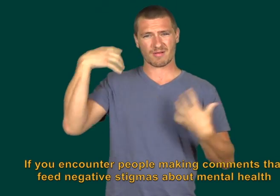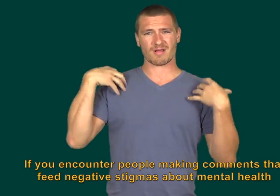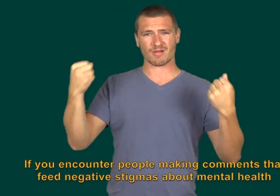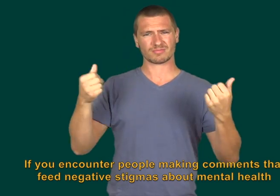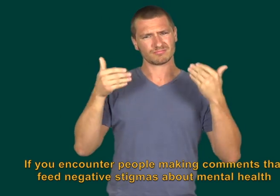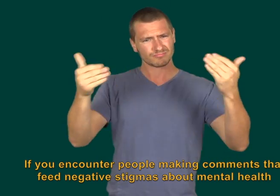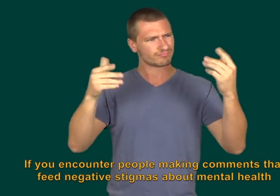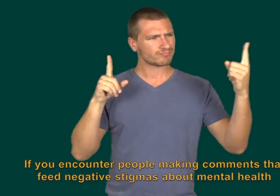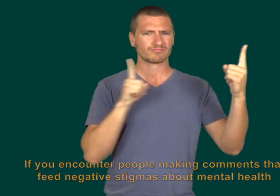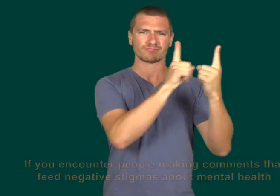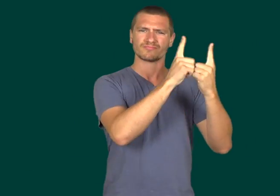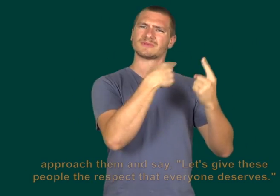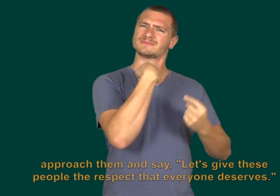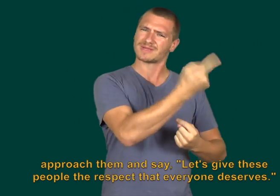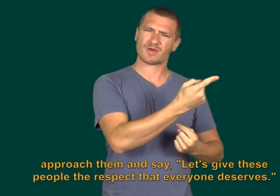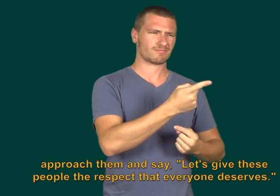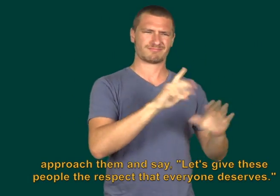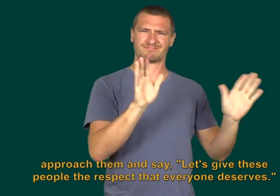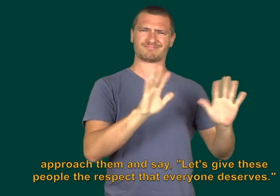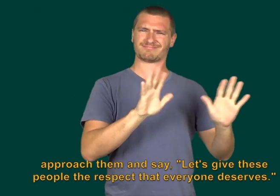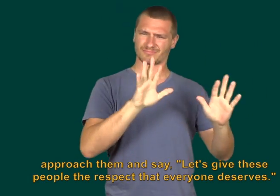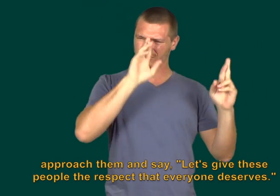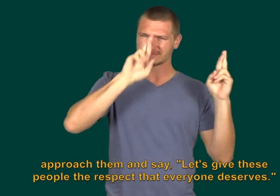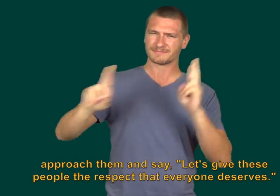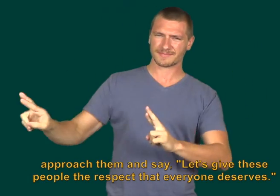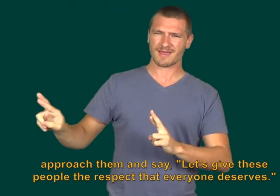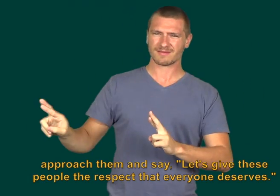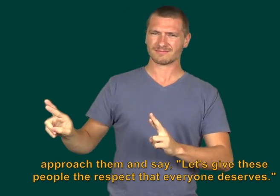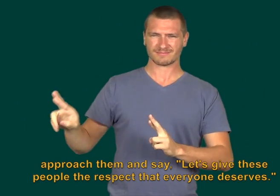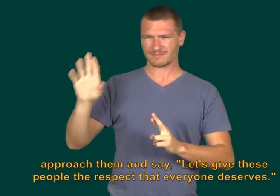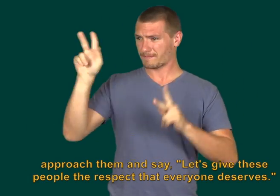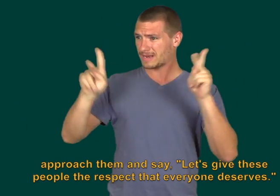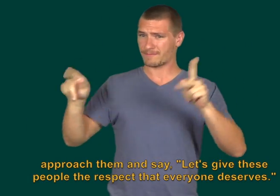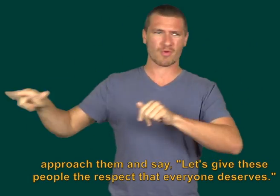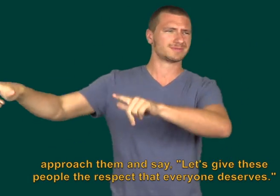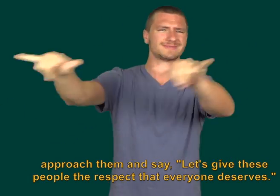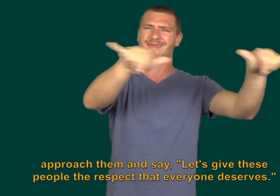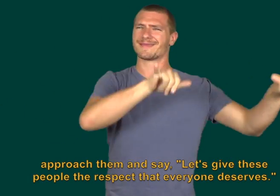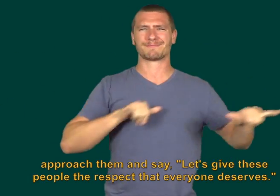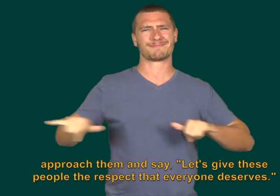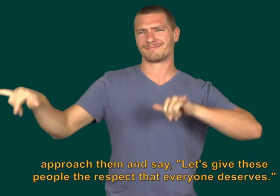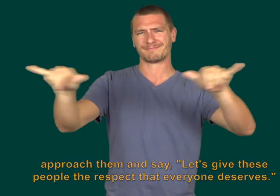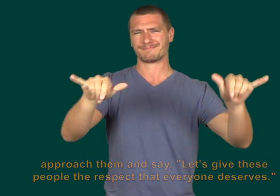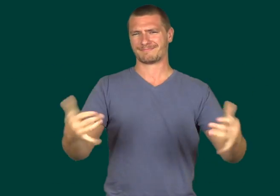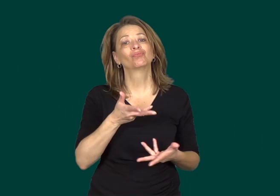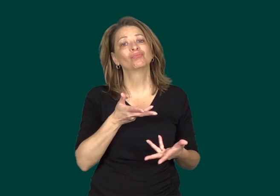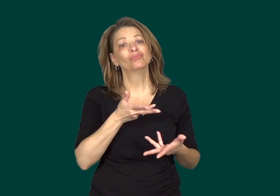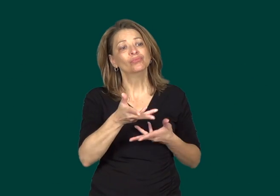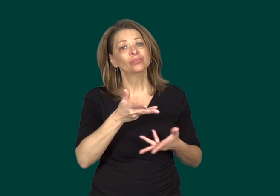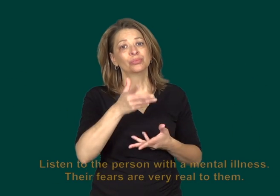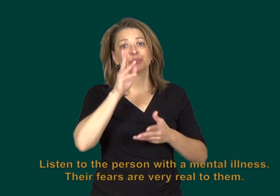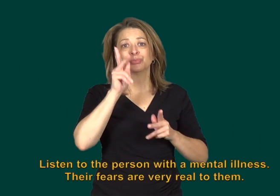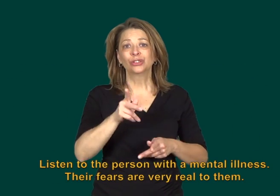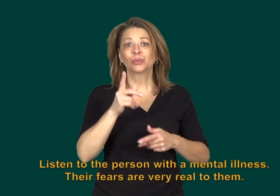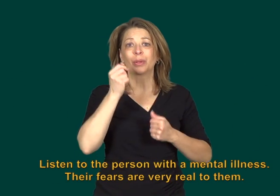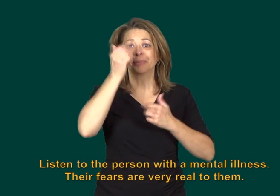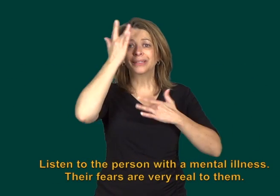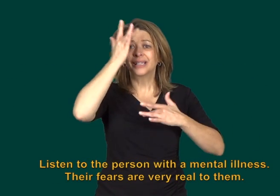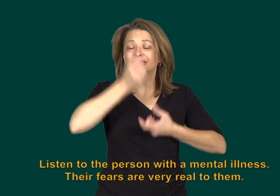negative stigmas about mental health, approach them and say, let's give these people the respect that everyone deserves. Listen to the